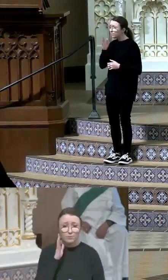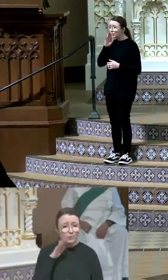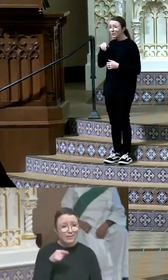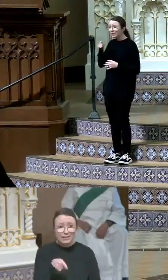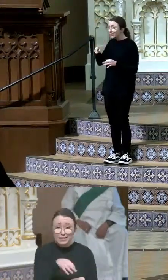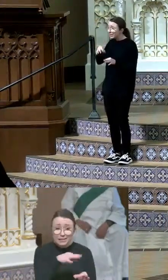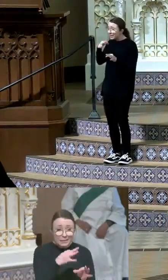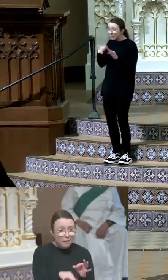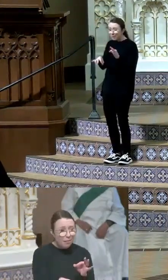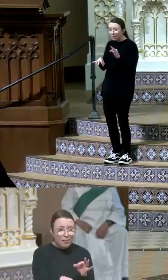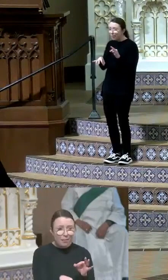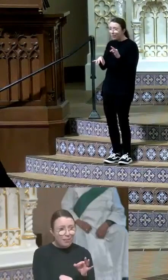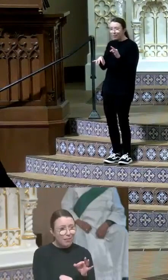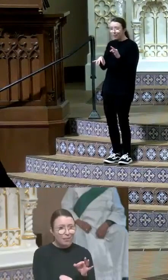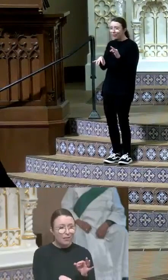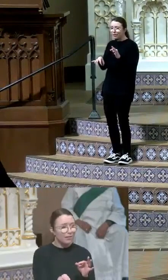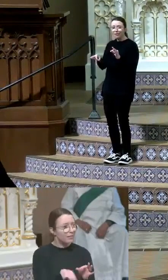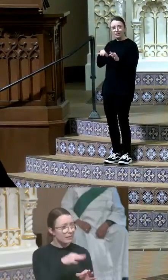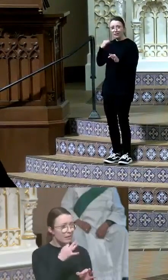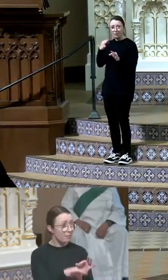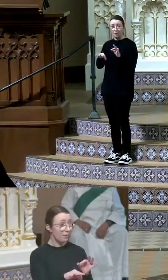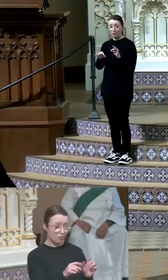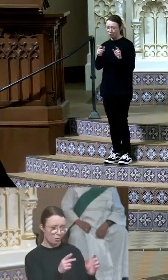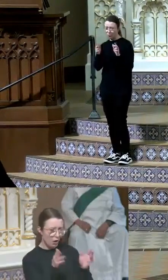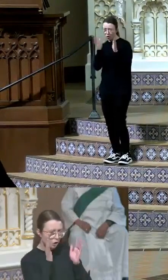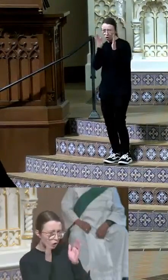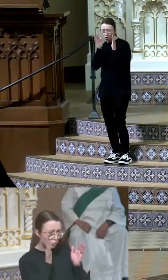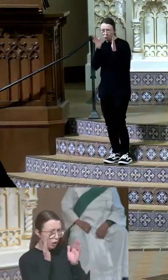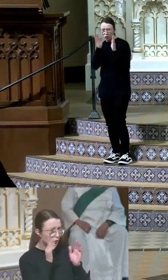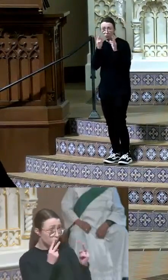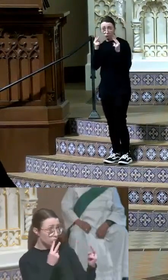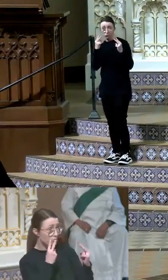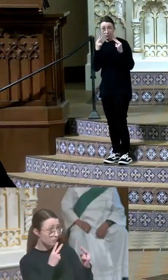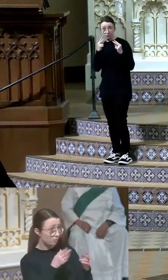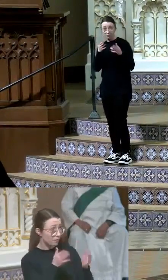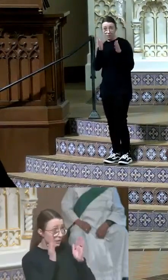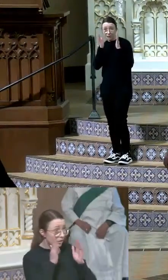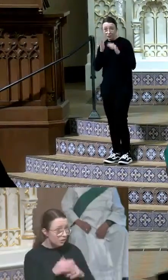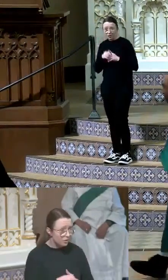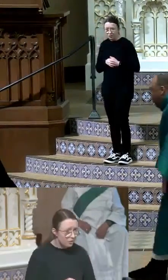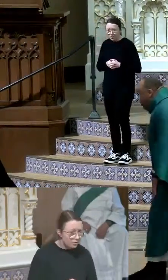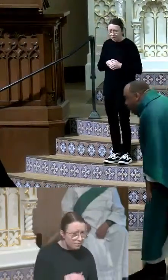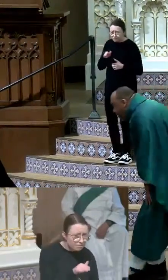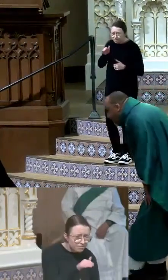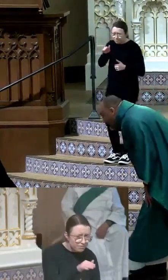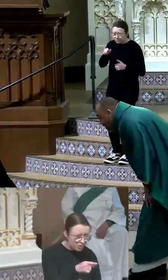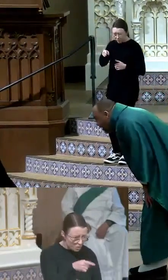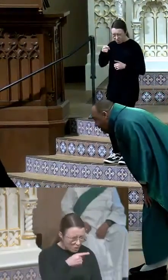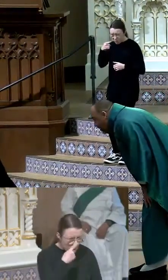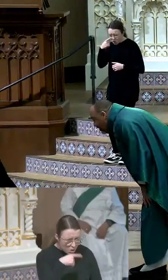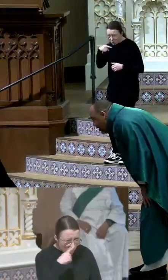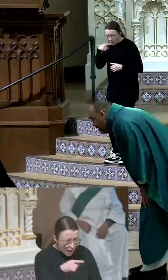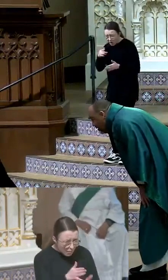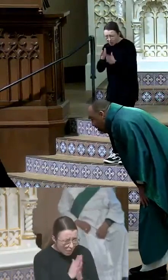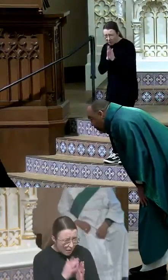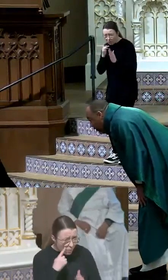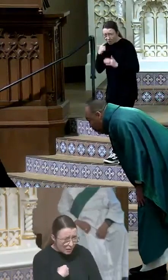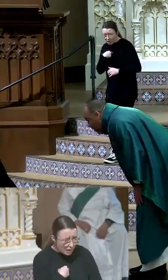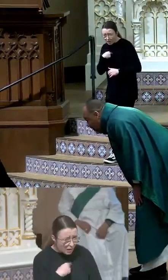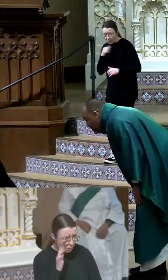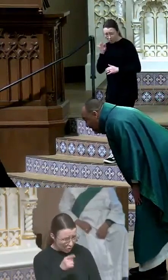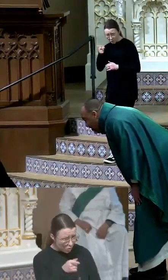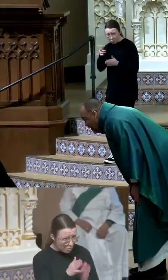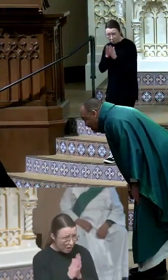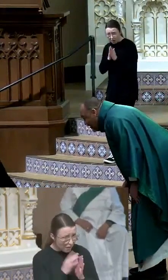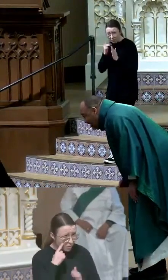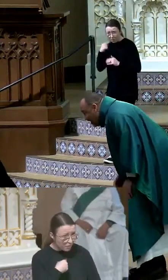do. It's just as simple as this. Watch this. Y'all ready? You ready? Here we go. Brother, will you pray for me? Will